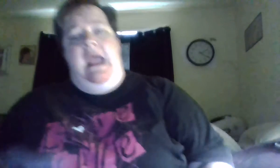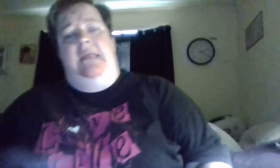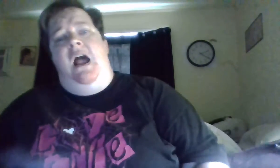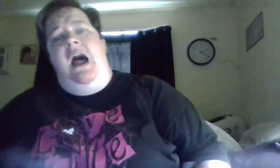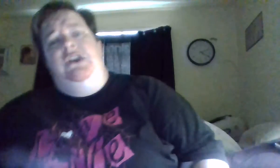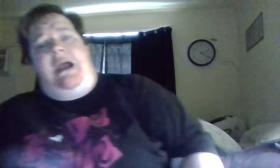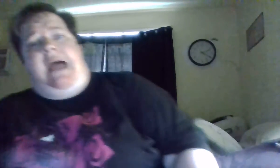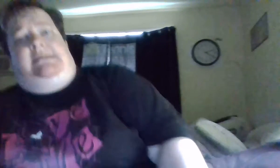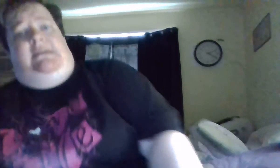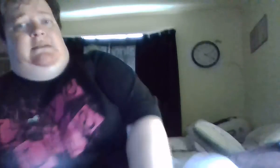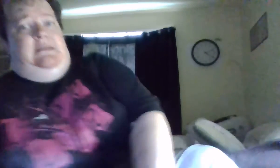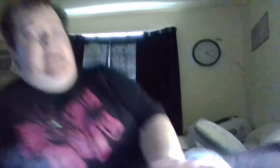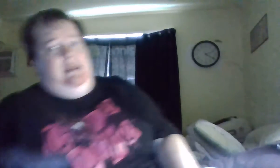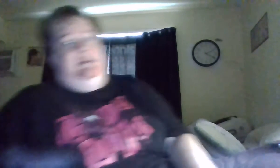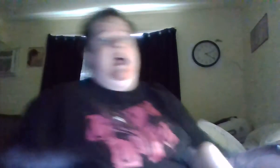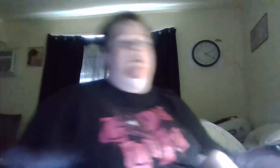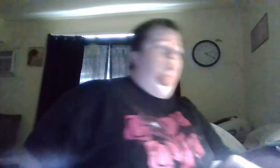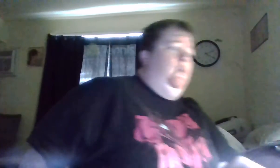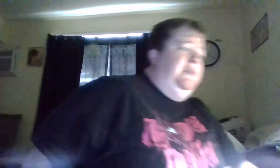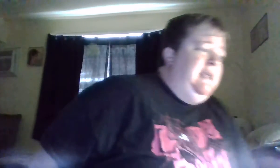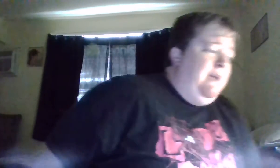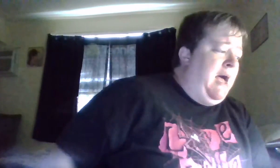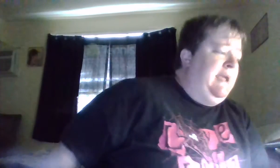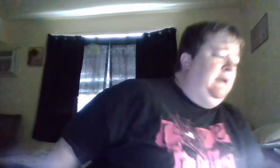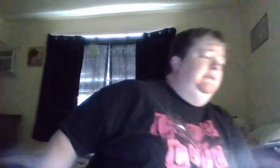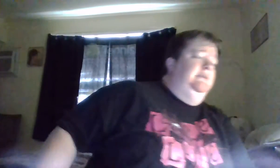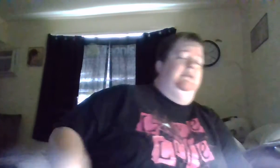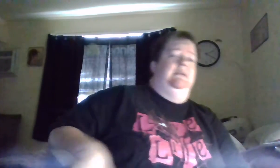And the contrast is that with Nehemiah,